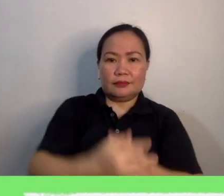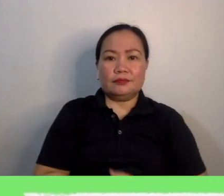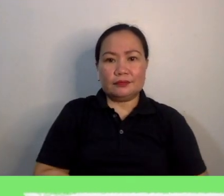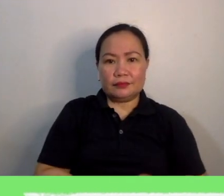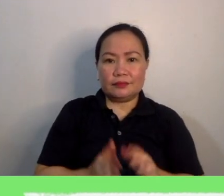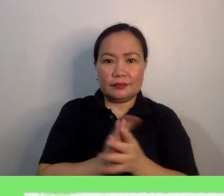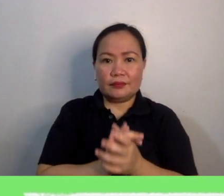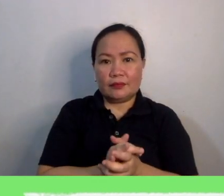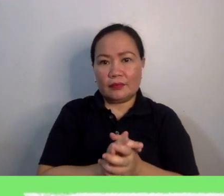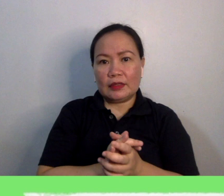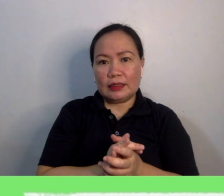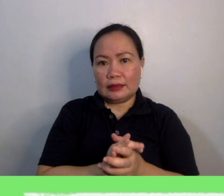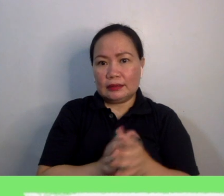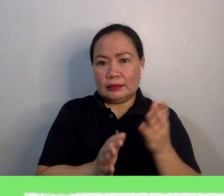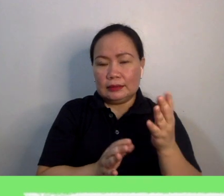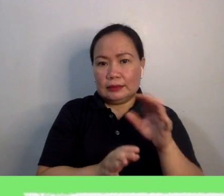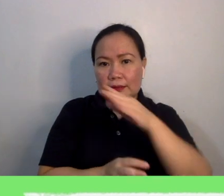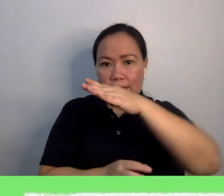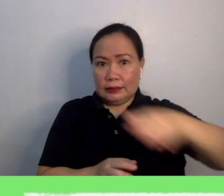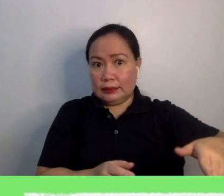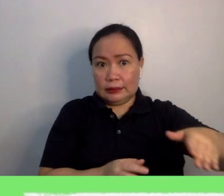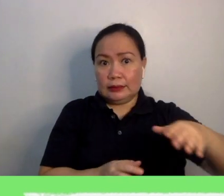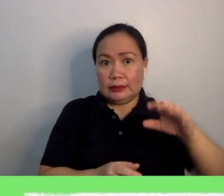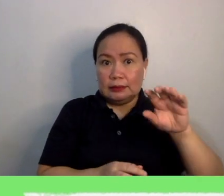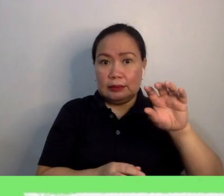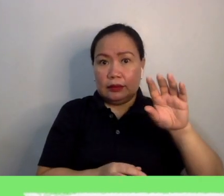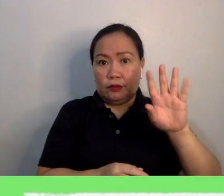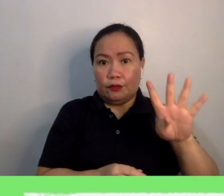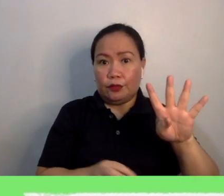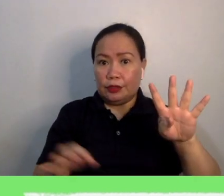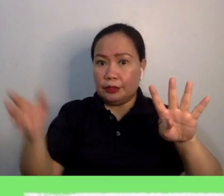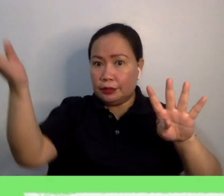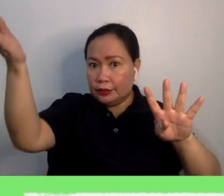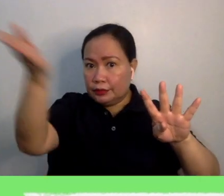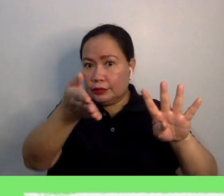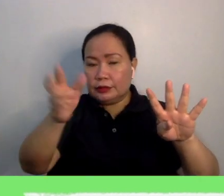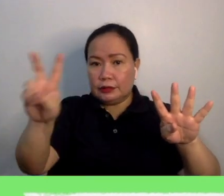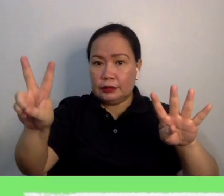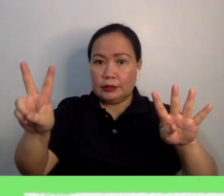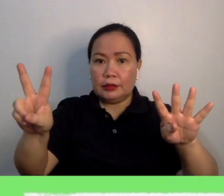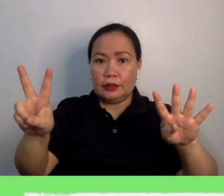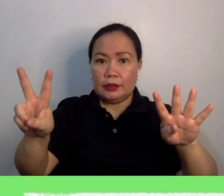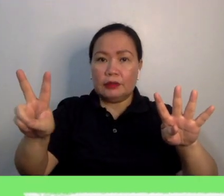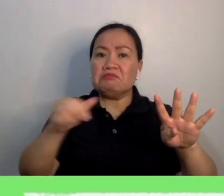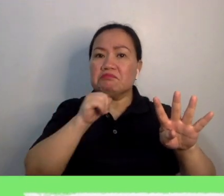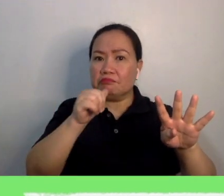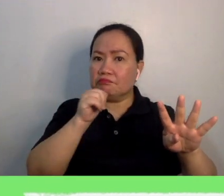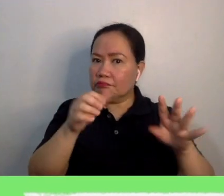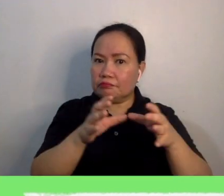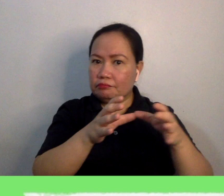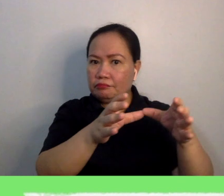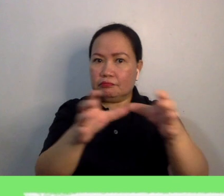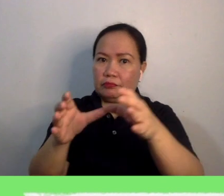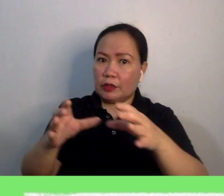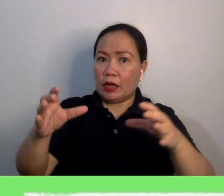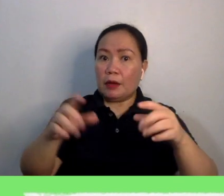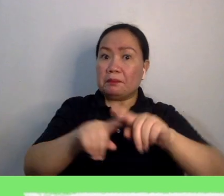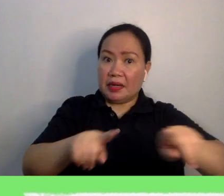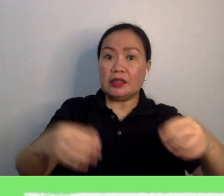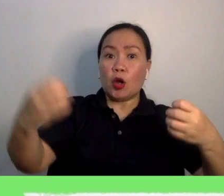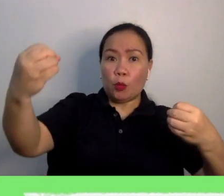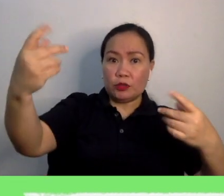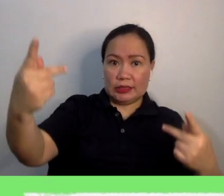nila, halimbawa ito, side to ni angle 4. Ito side ni angle 2. Yung uncommon side nila ay